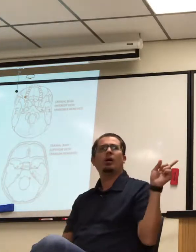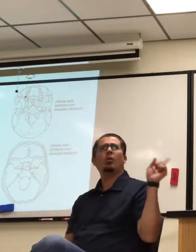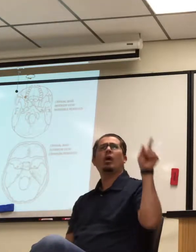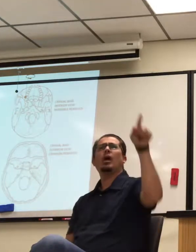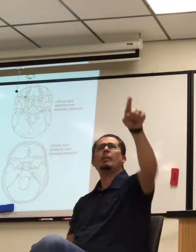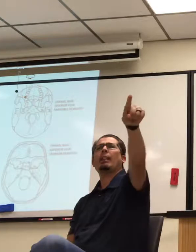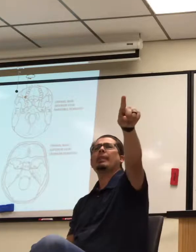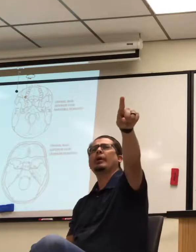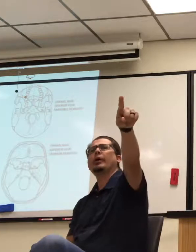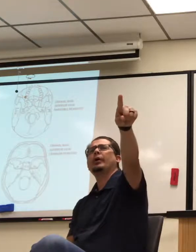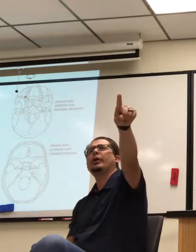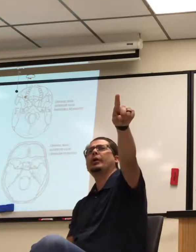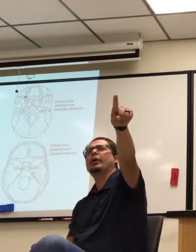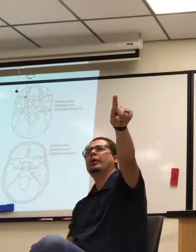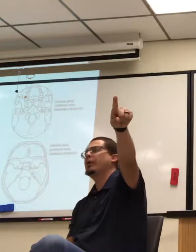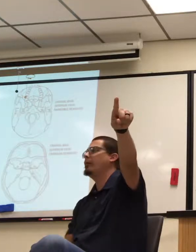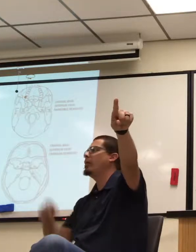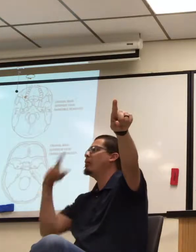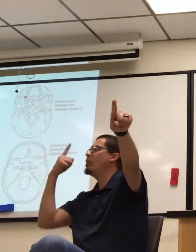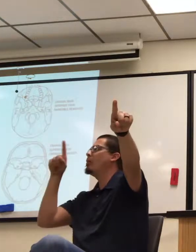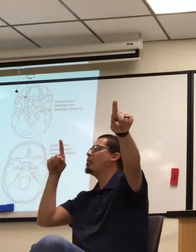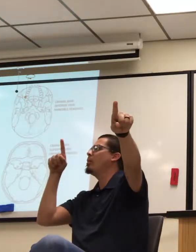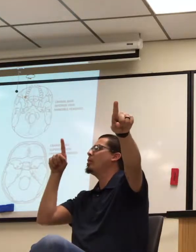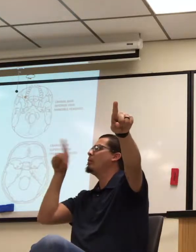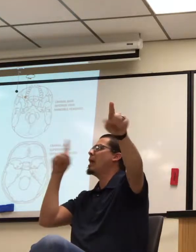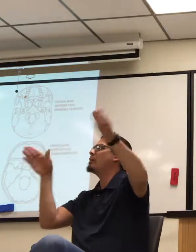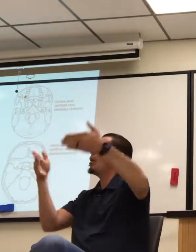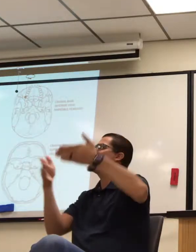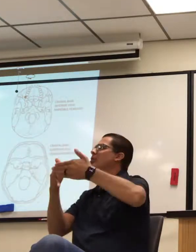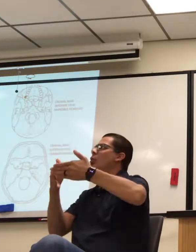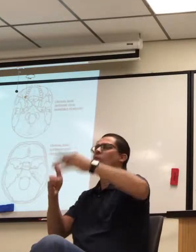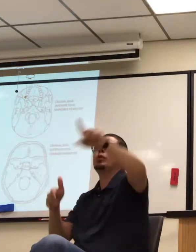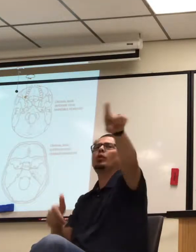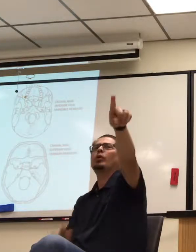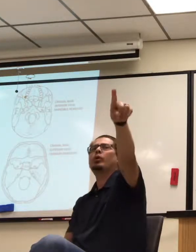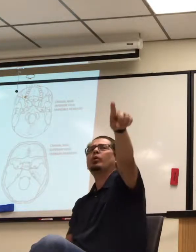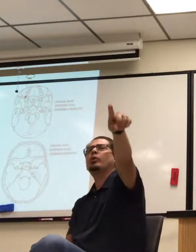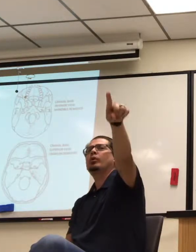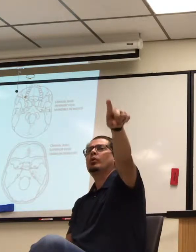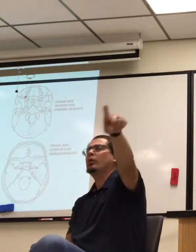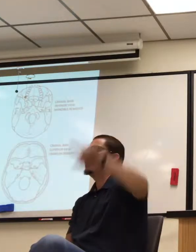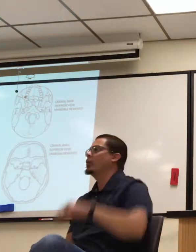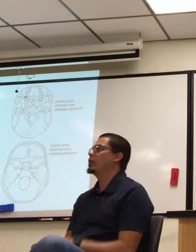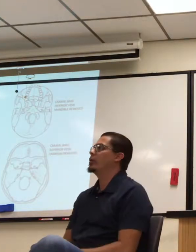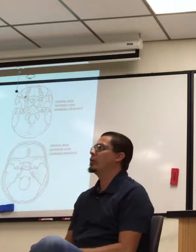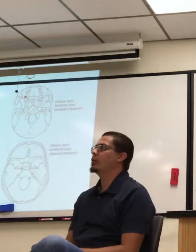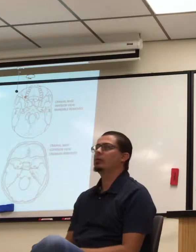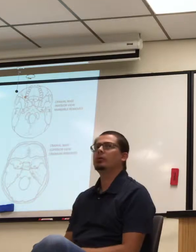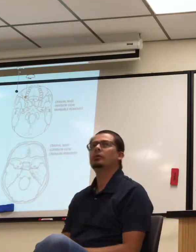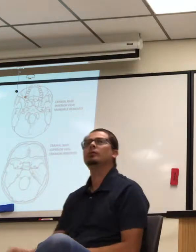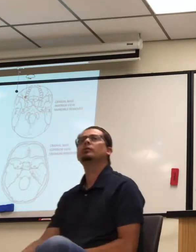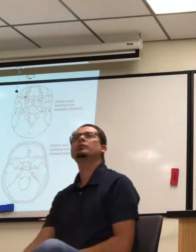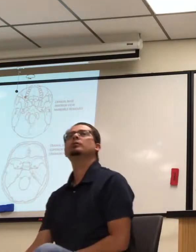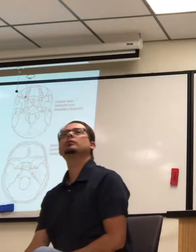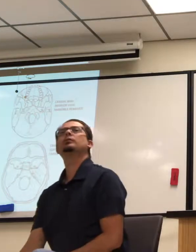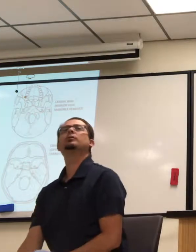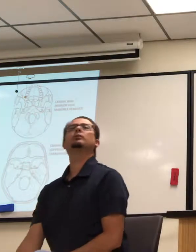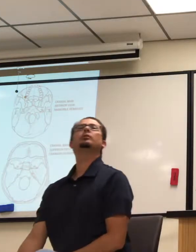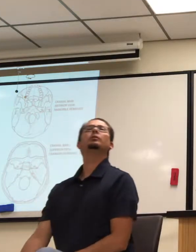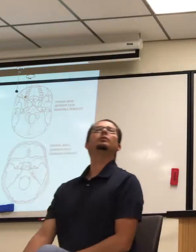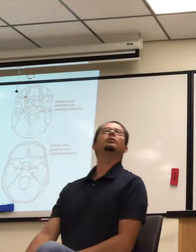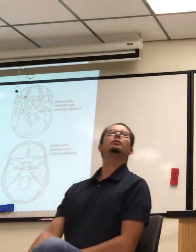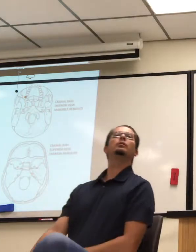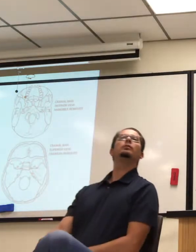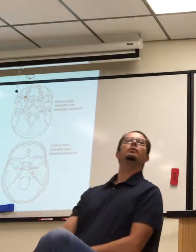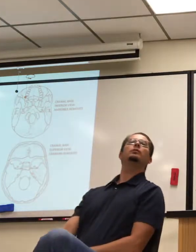there. You didn't see where I pulled that out. I'll show you later. You grab a set for your group, and oh look, here's an individual. Oh, it's the